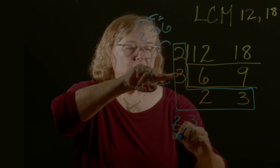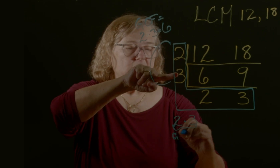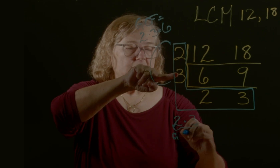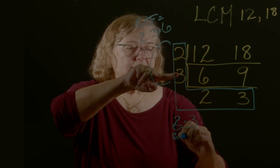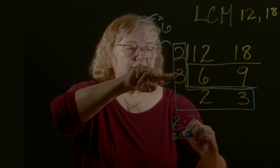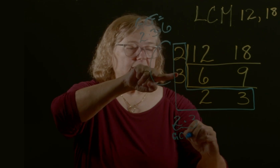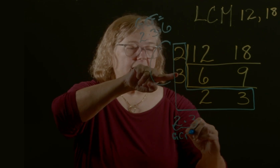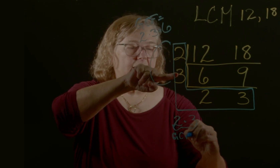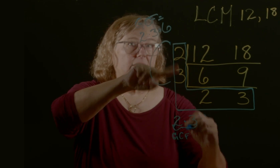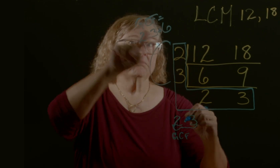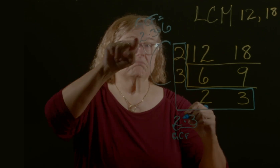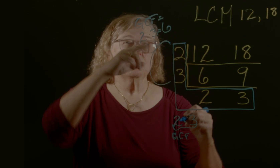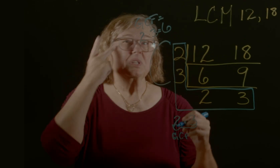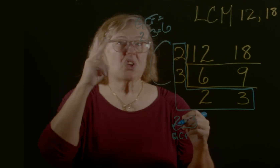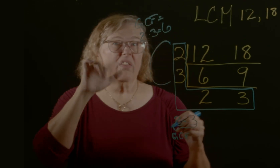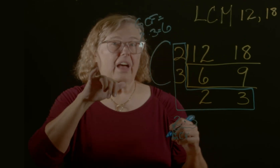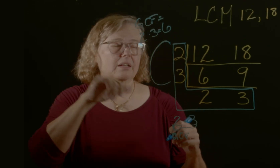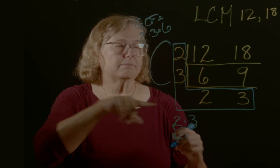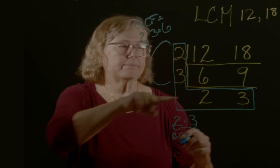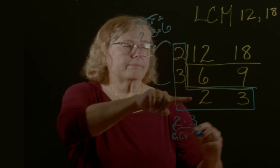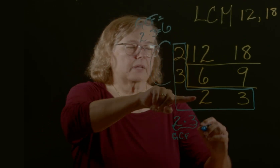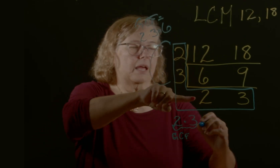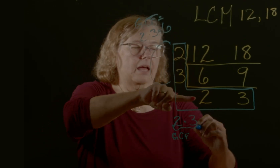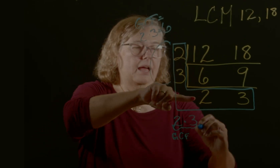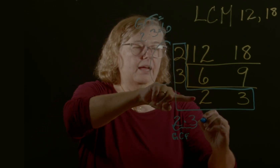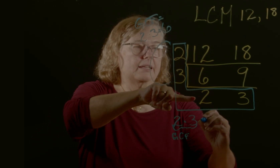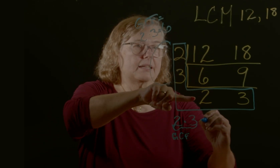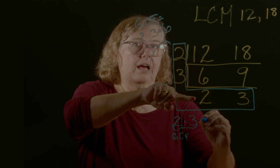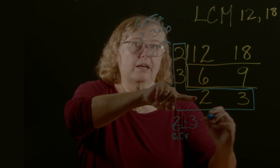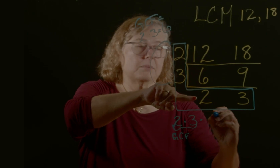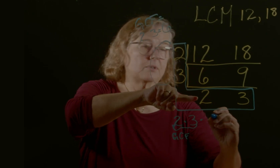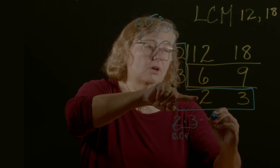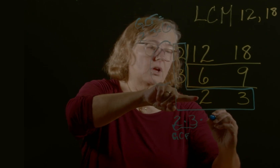That's the GCF. We saw that already. Times 2